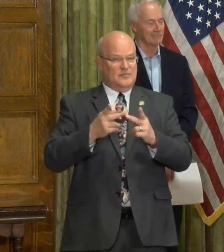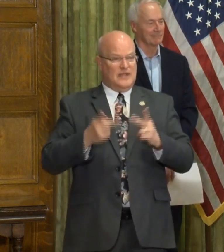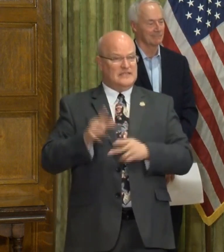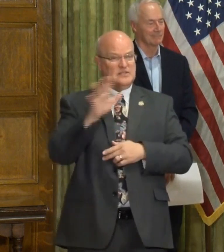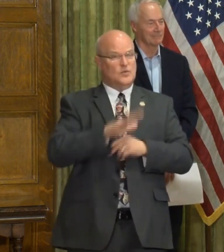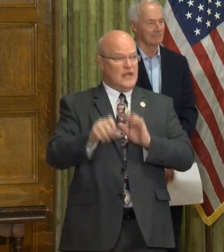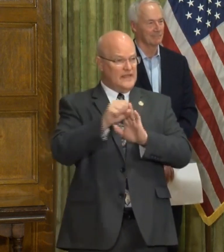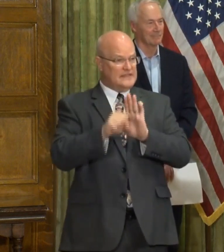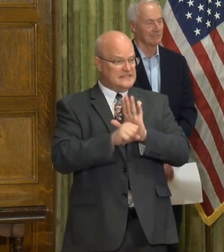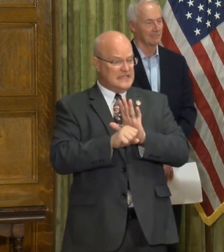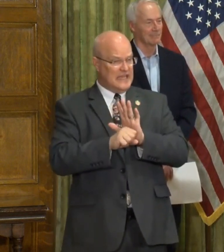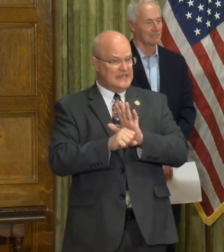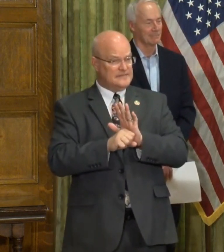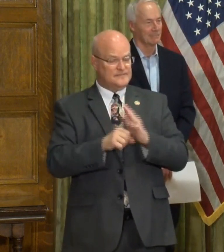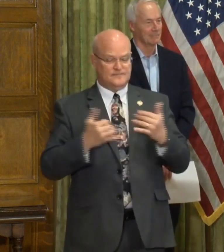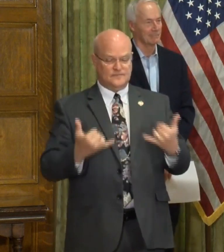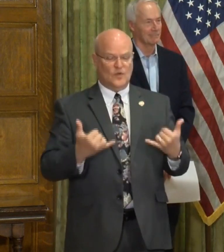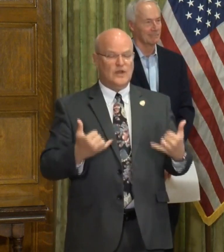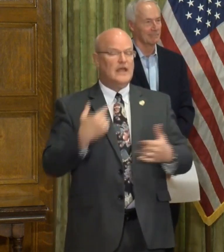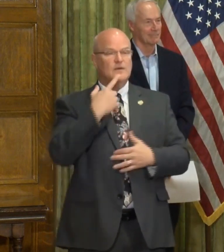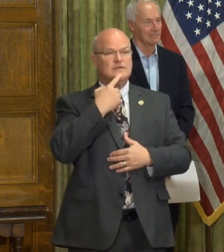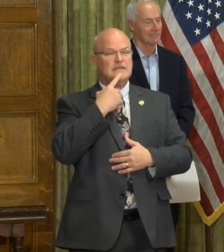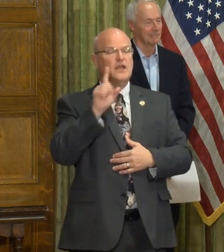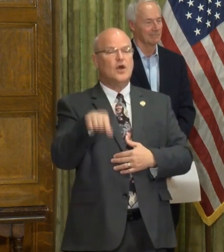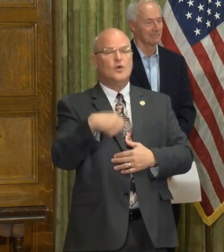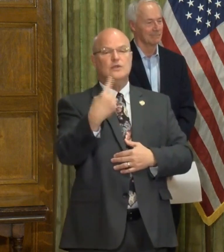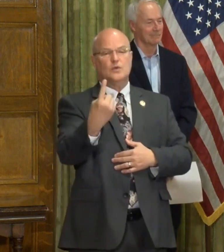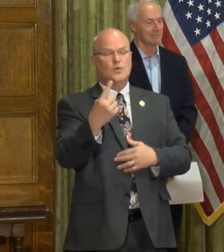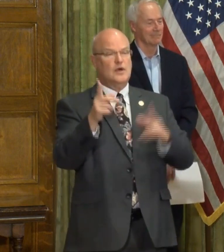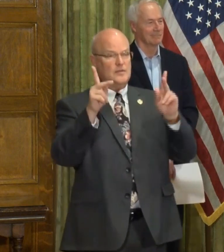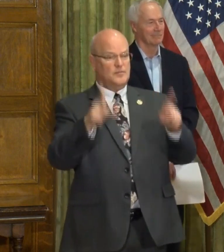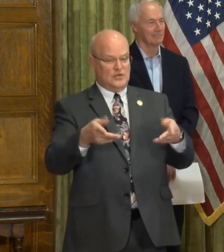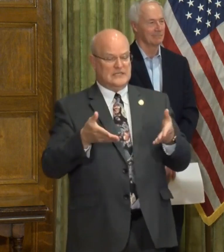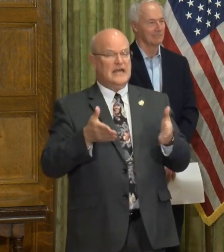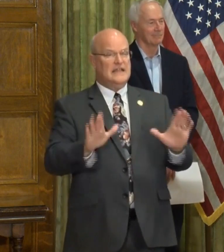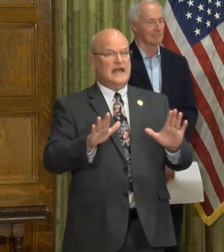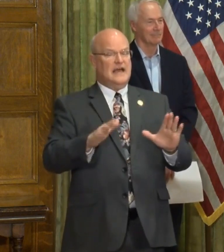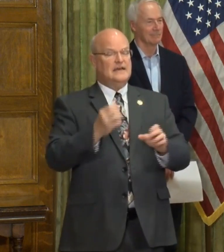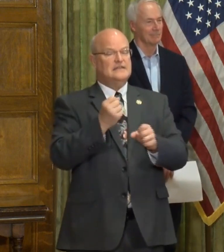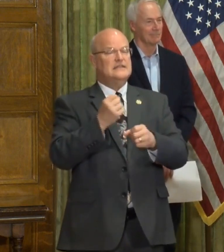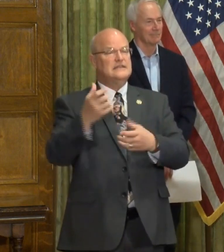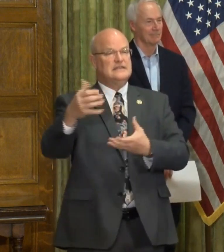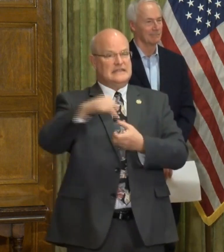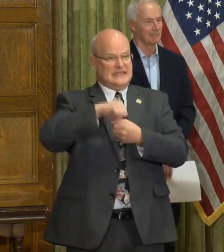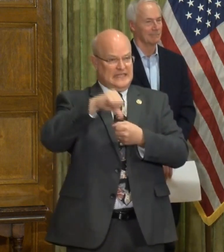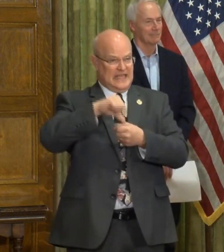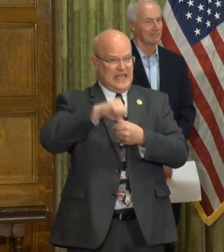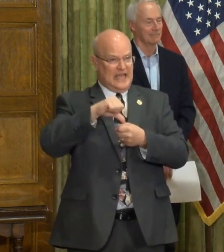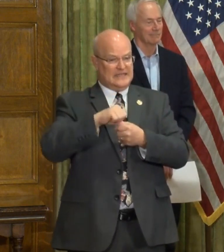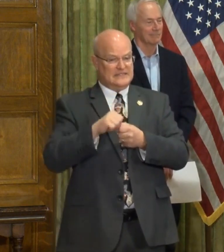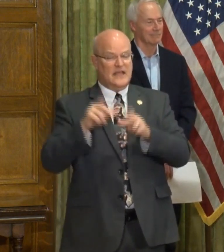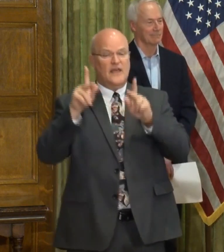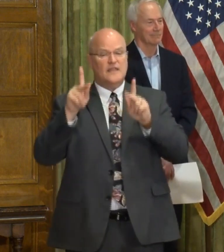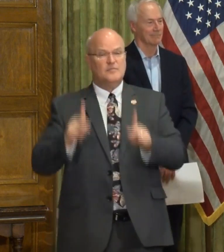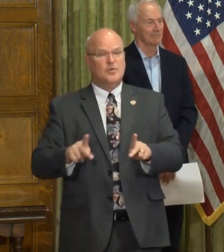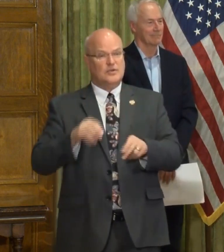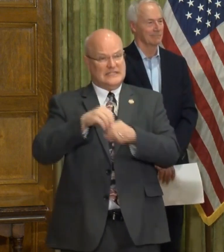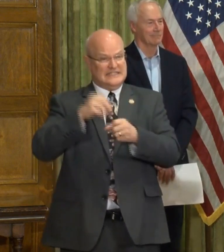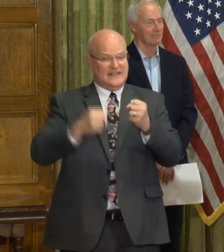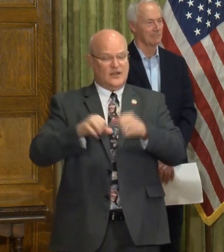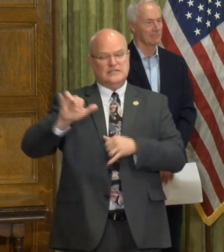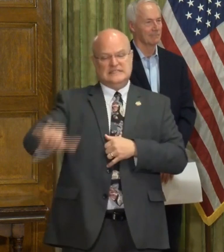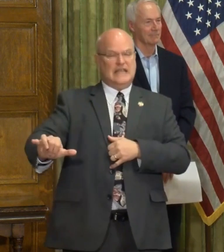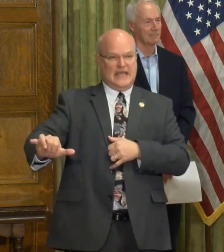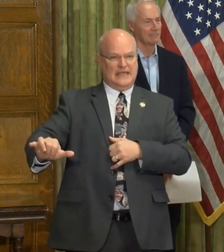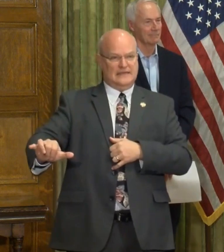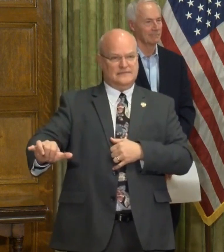fueling stations around the state. Right now we're saying there's only one person allowed to pump the gas. The person in the car is to